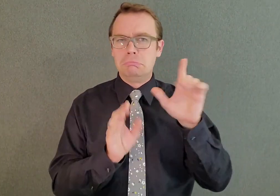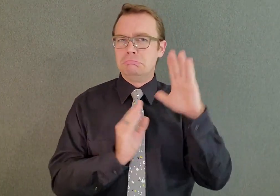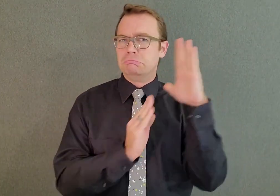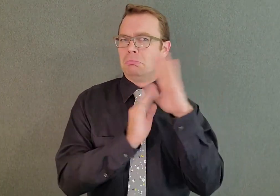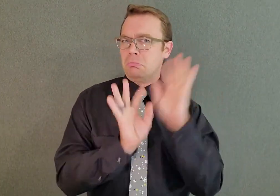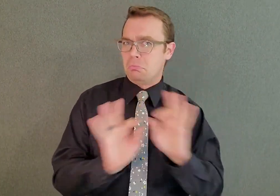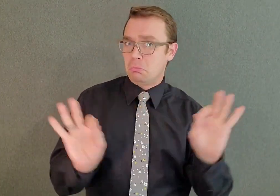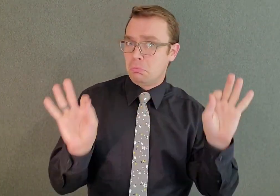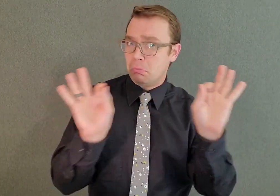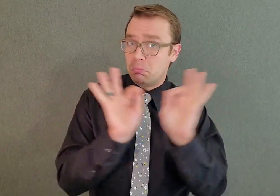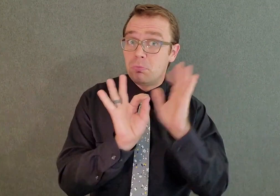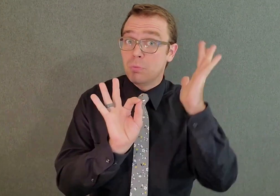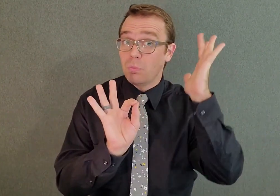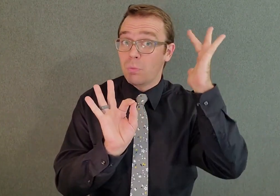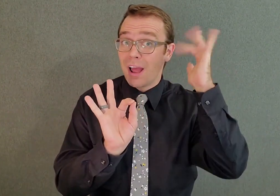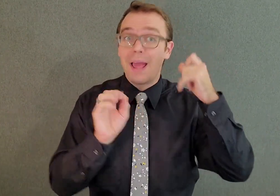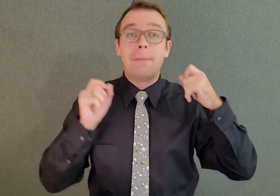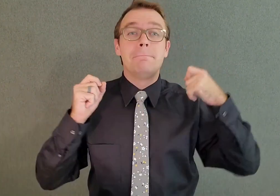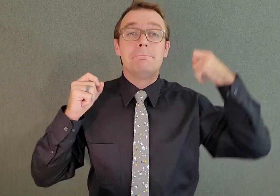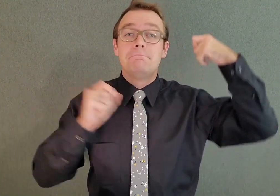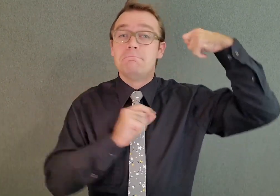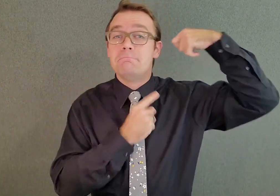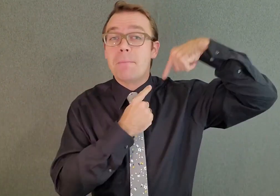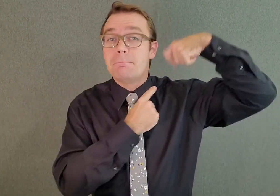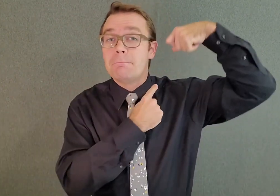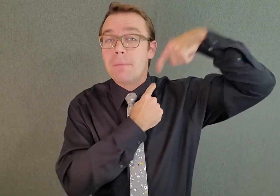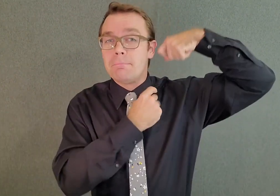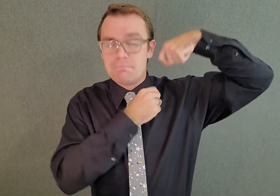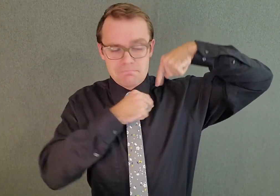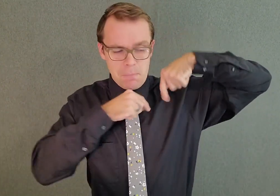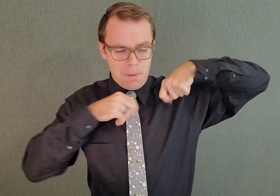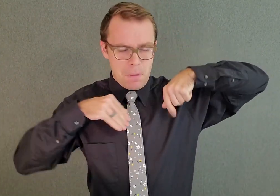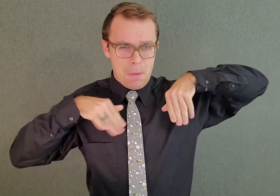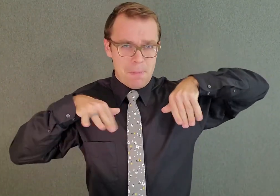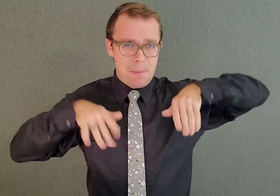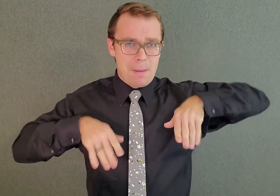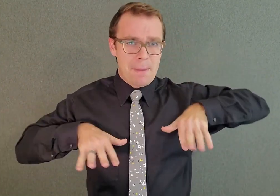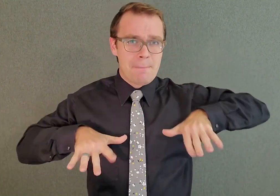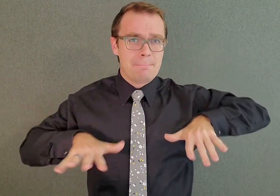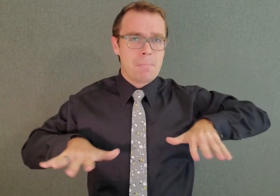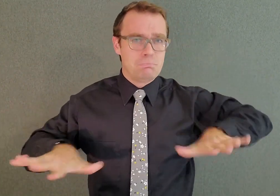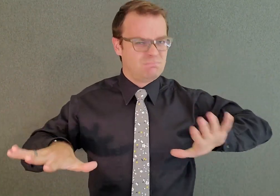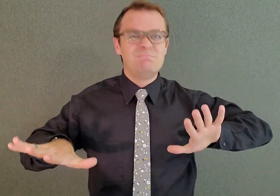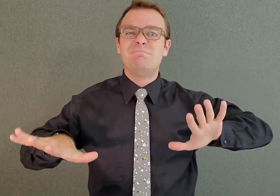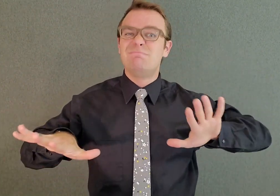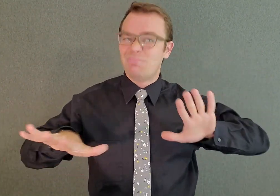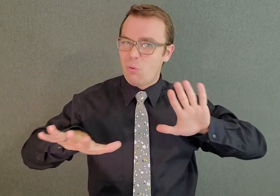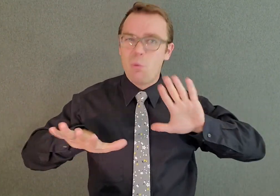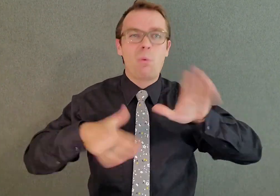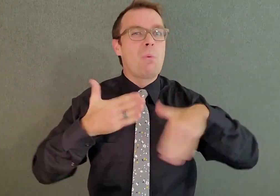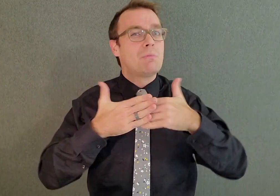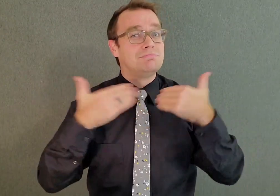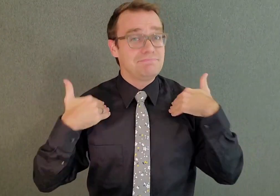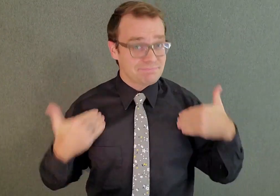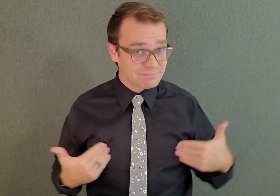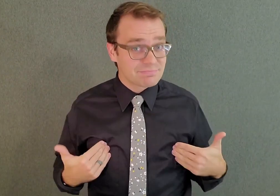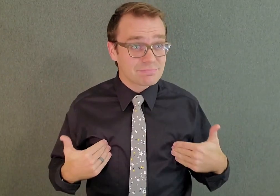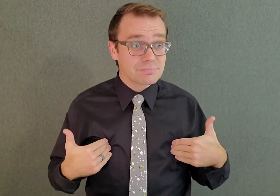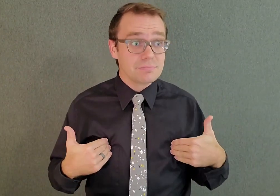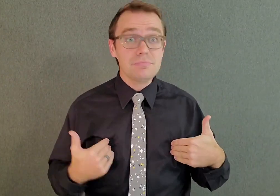most important considering the signals sent from them go to almost every part of the body. Nerves from